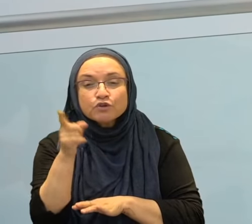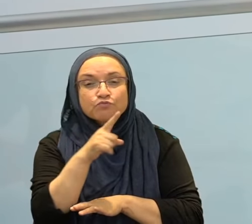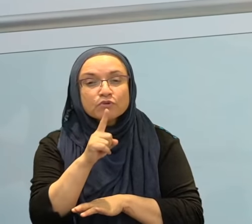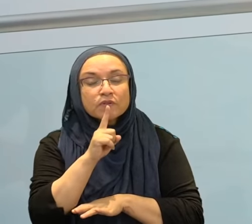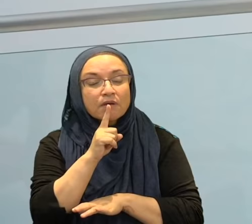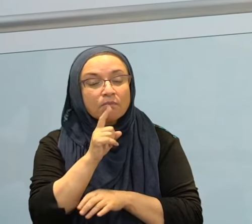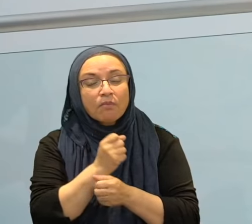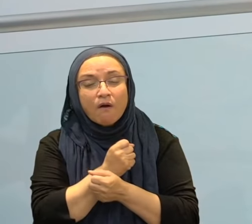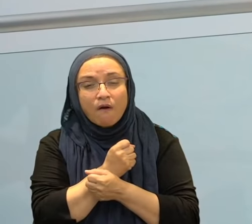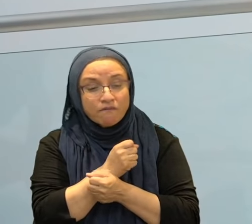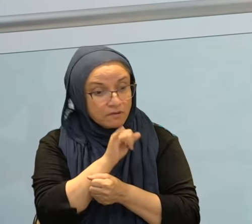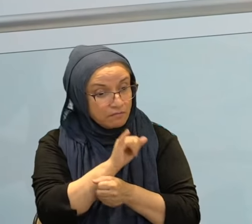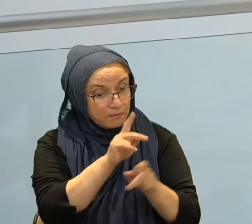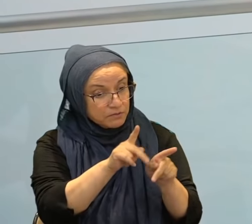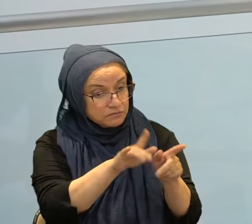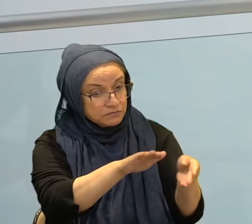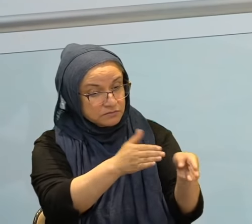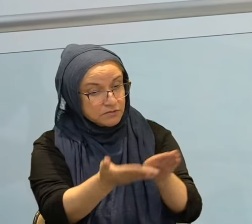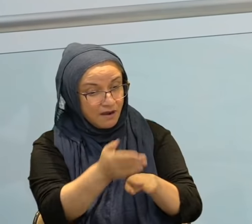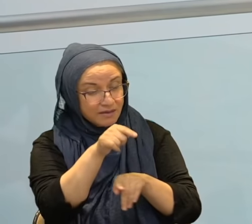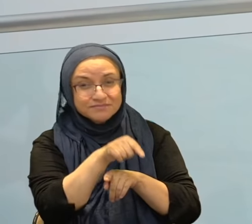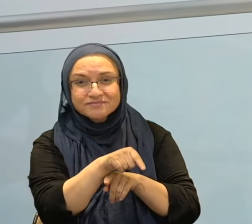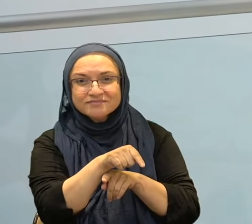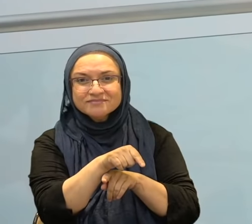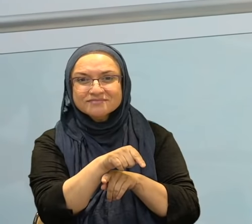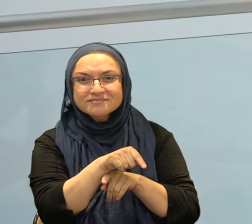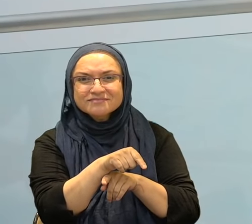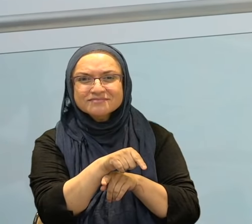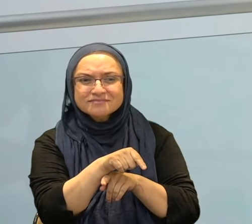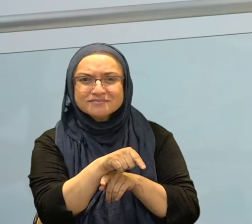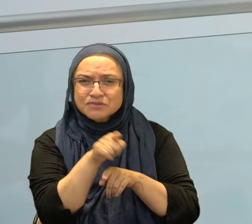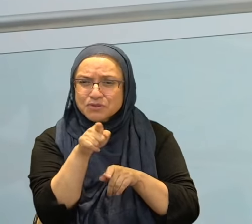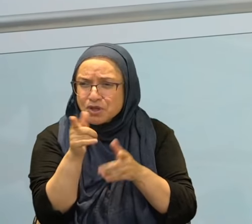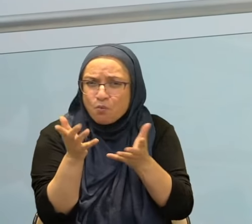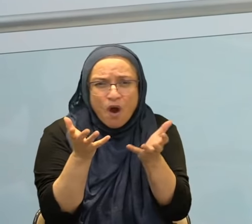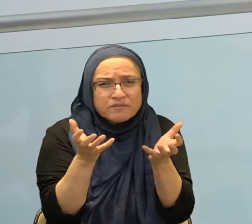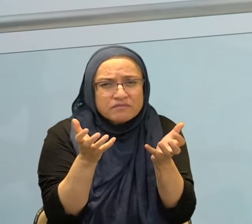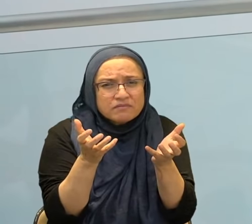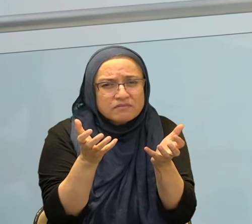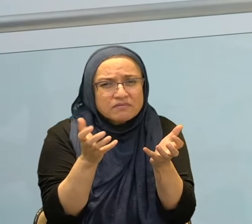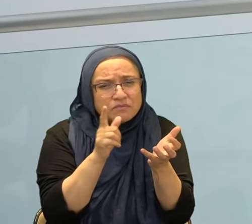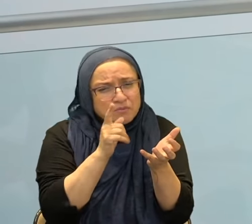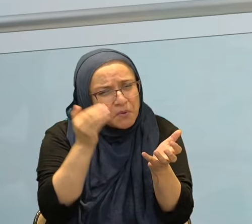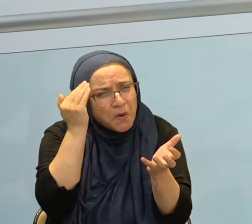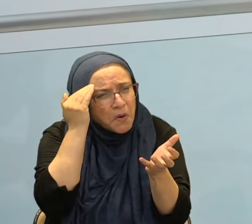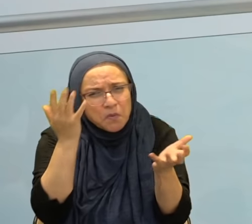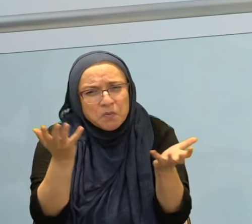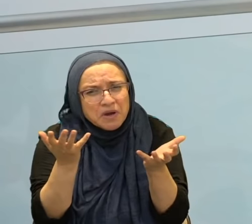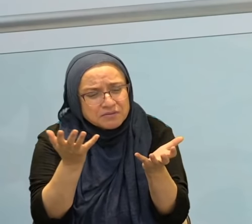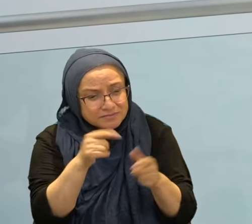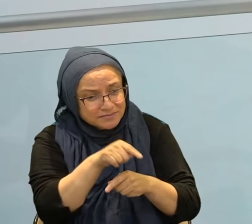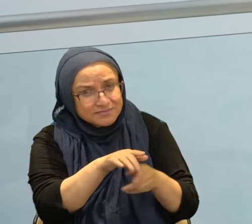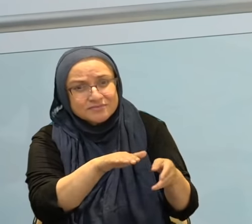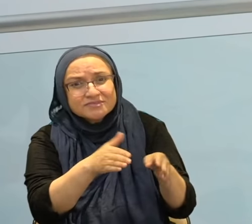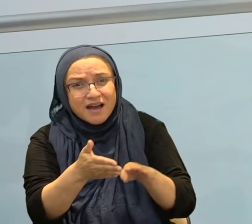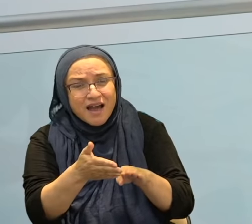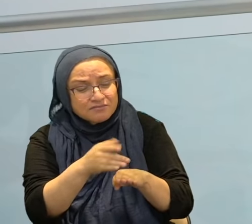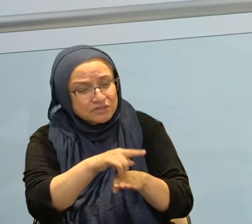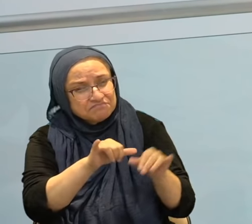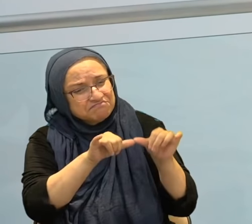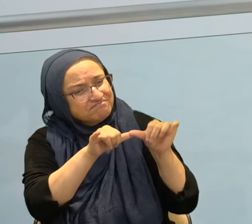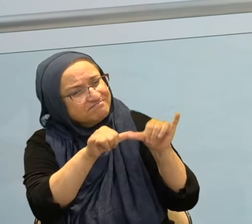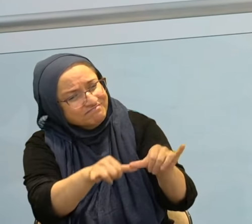person will not come back to this earth something falls apart sometimes there's permanence to that. Now, what do we